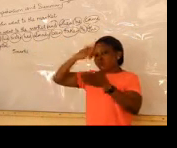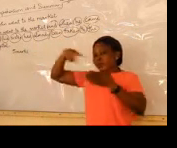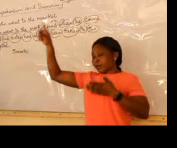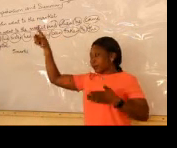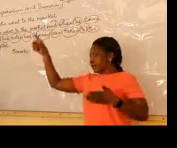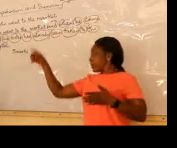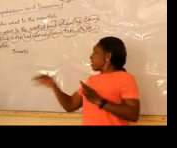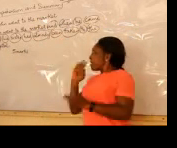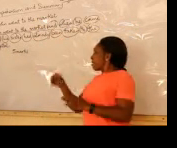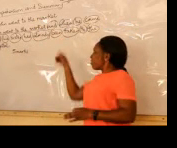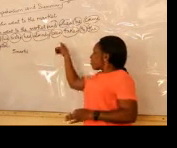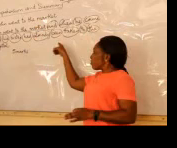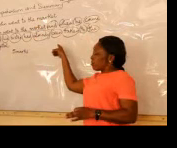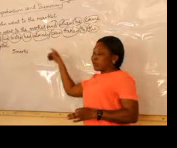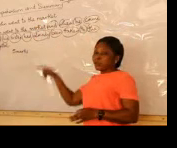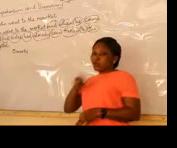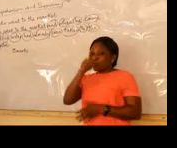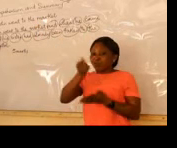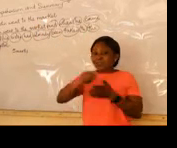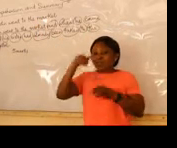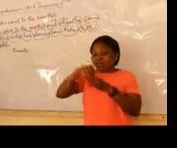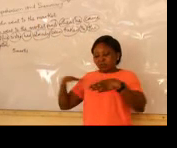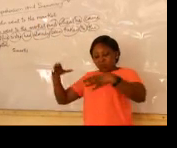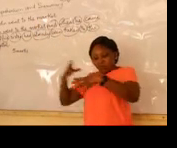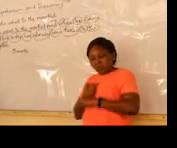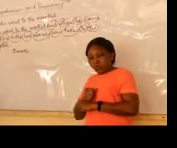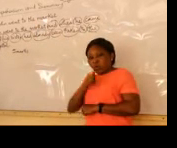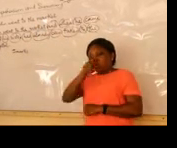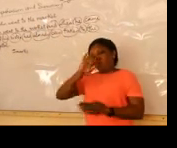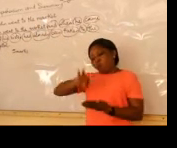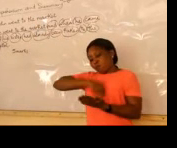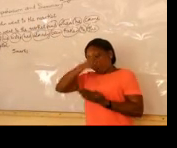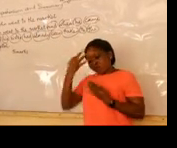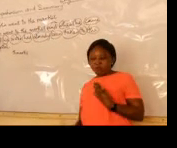If you write this in summary, you fail.